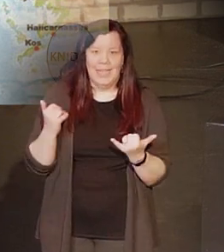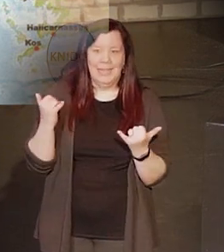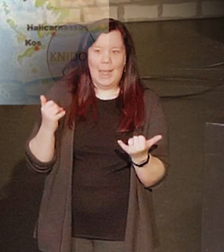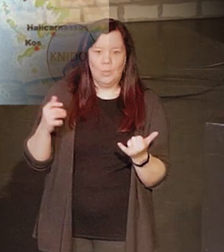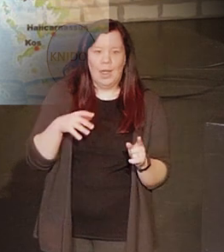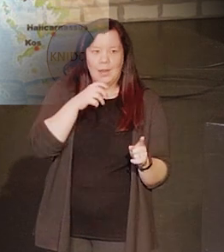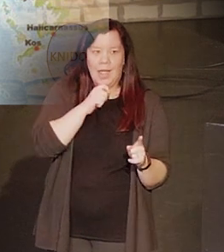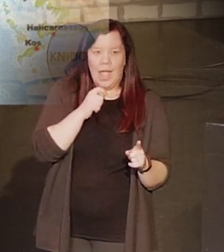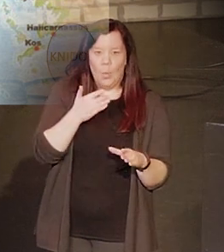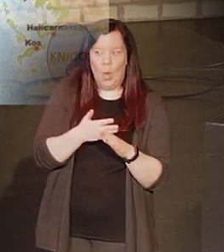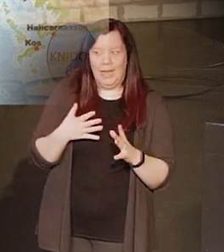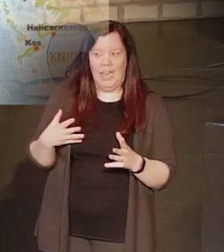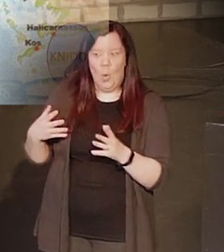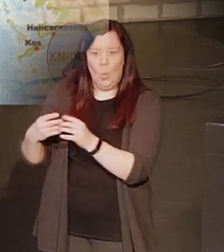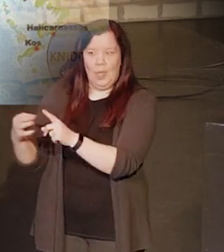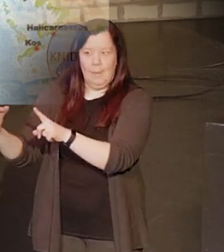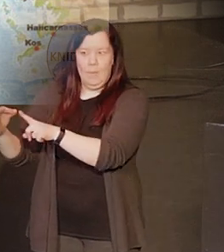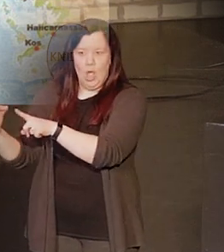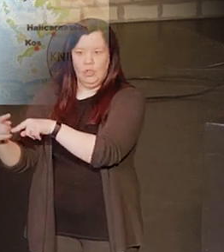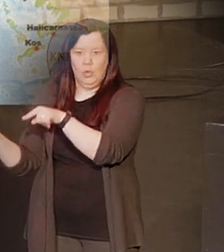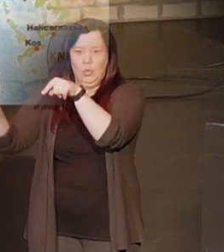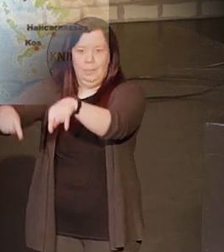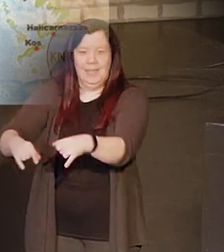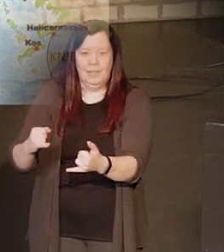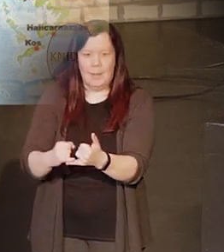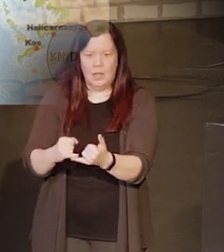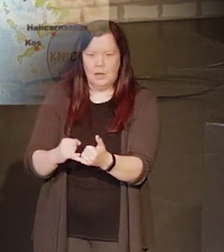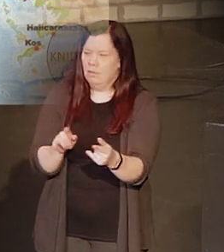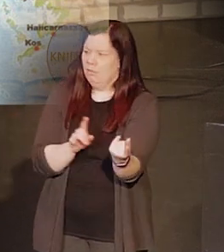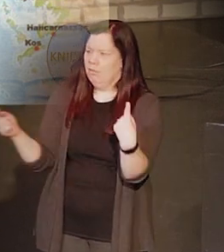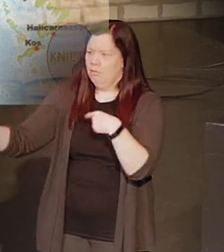who works with the Persians to beat the Spartans.